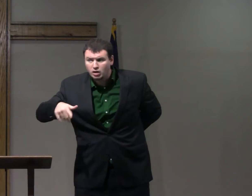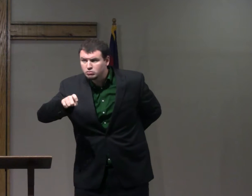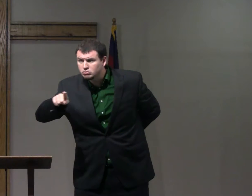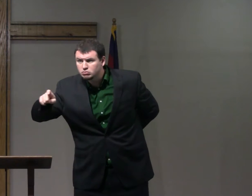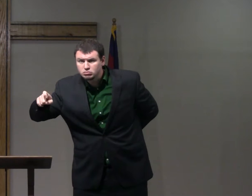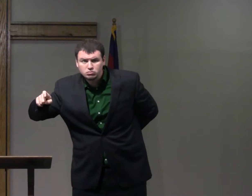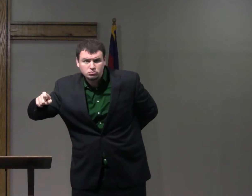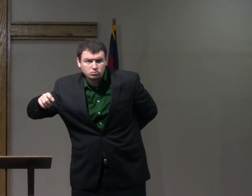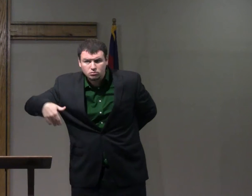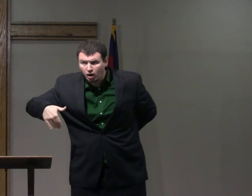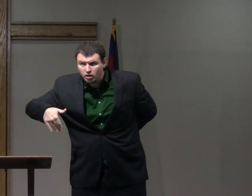If you haven't,